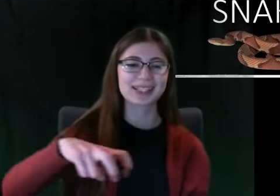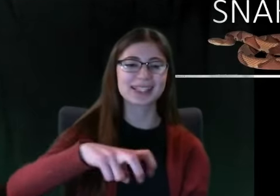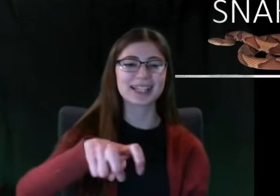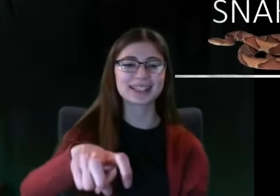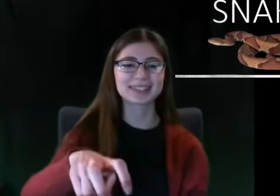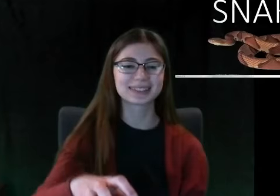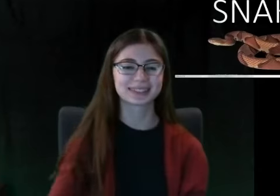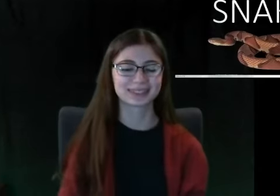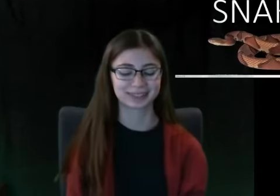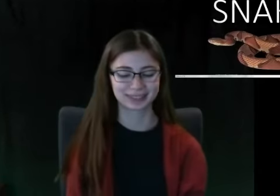Snake.